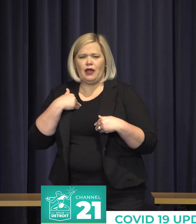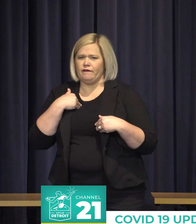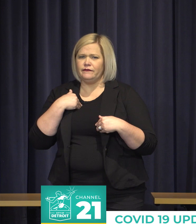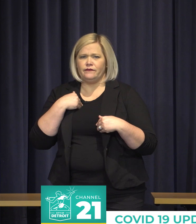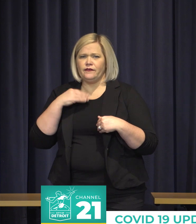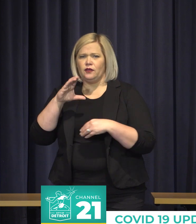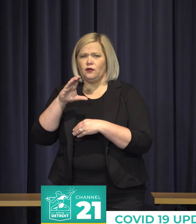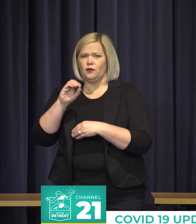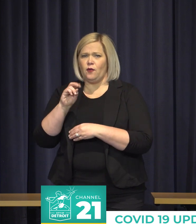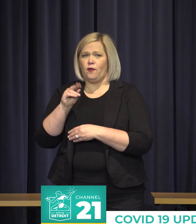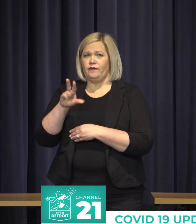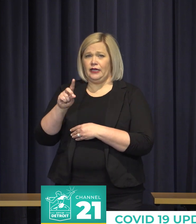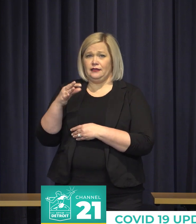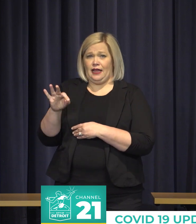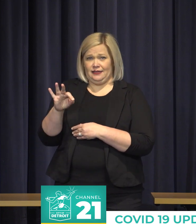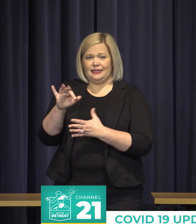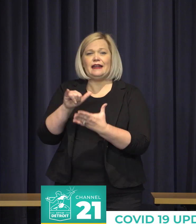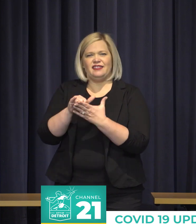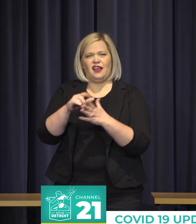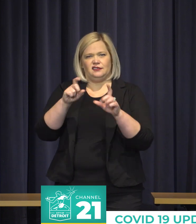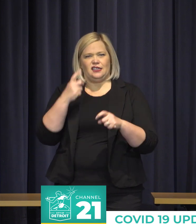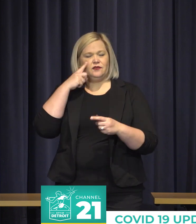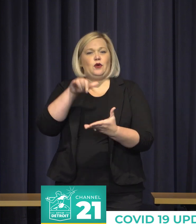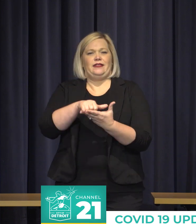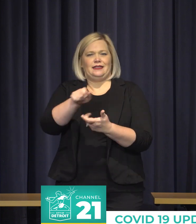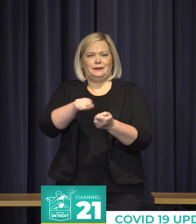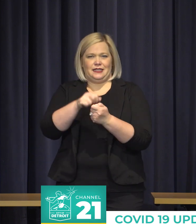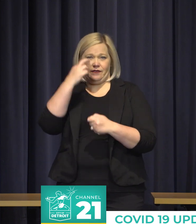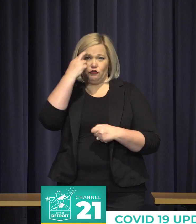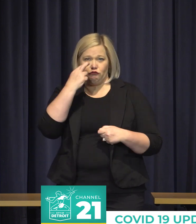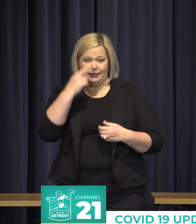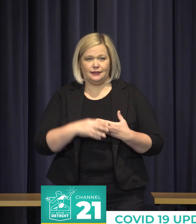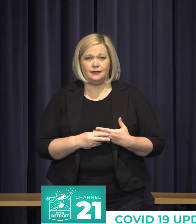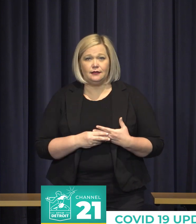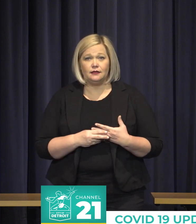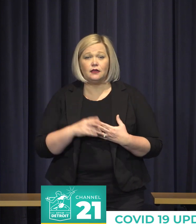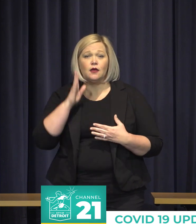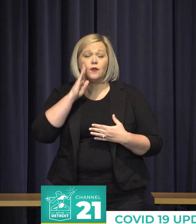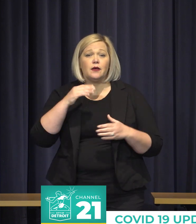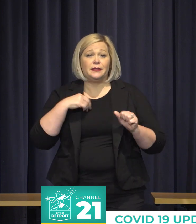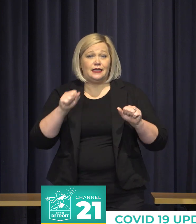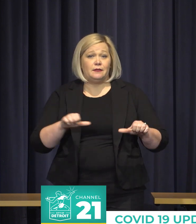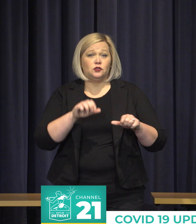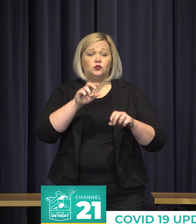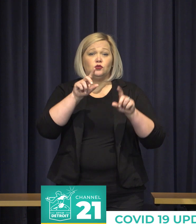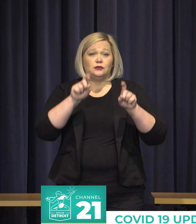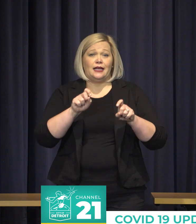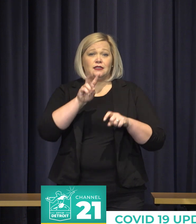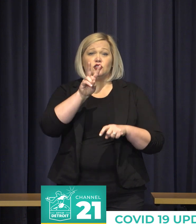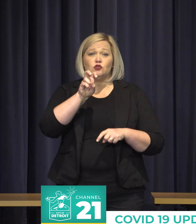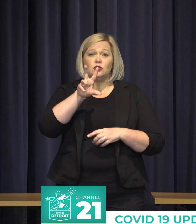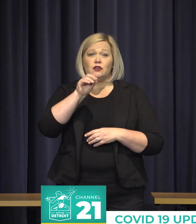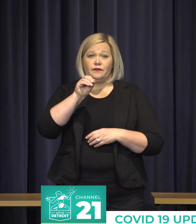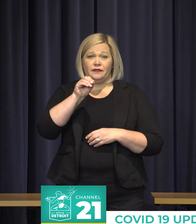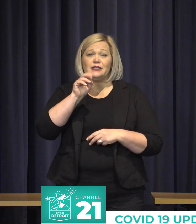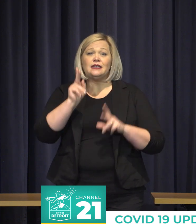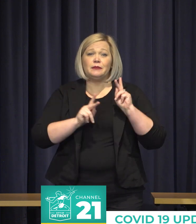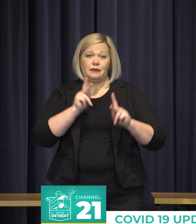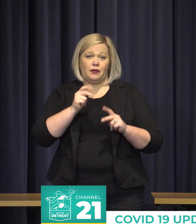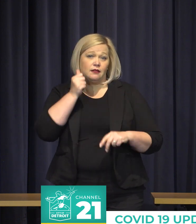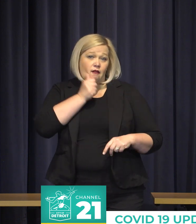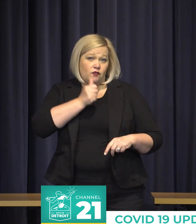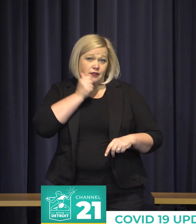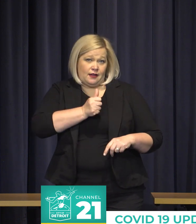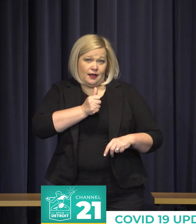And that's what this is going to be able to do. We're going to run 250 tests a day that will get instant